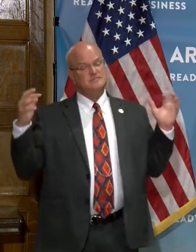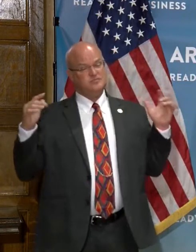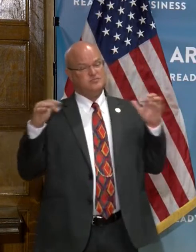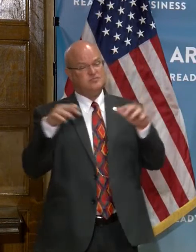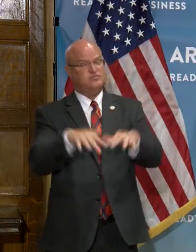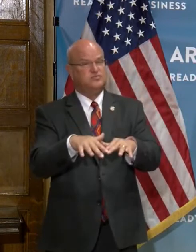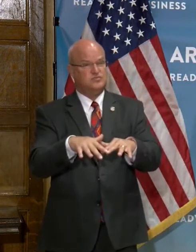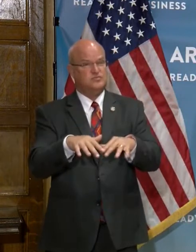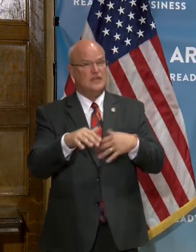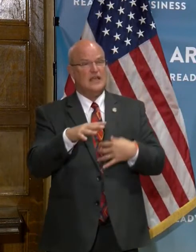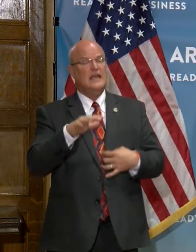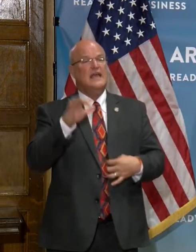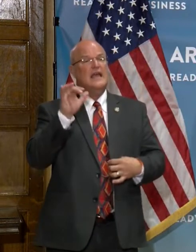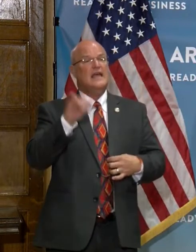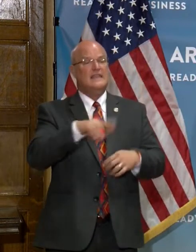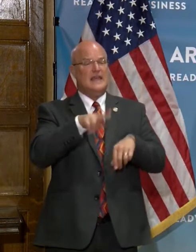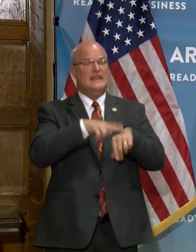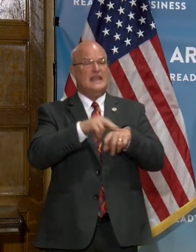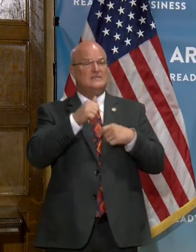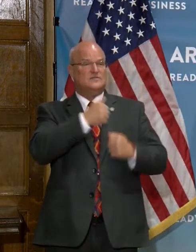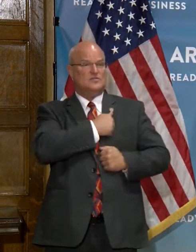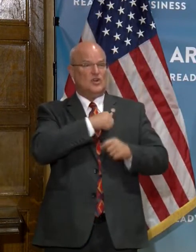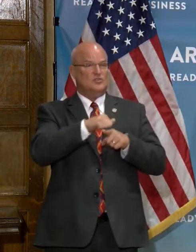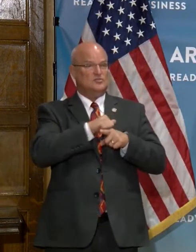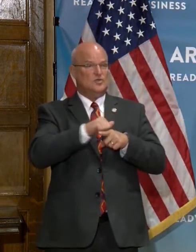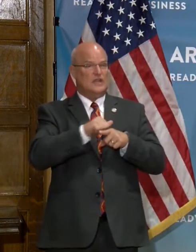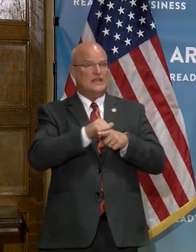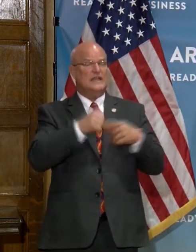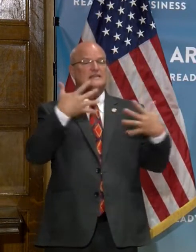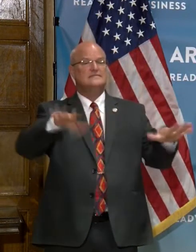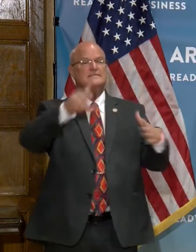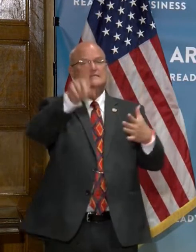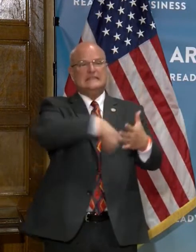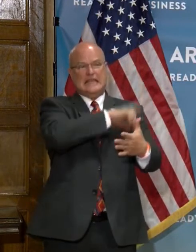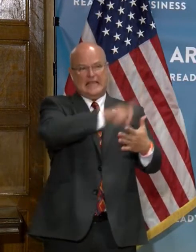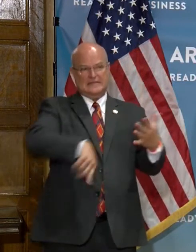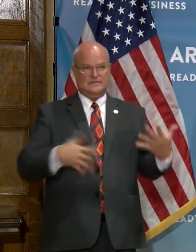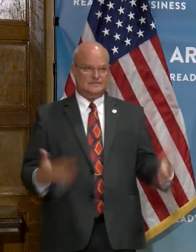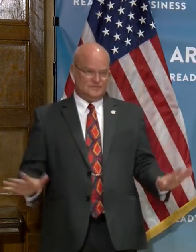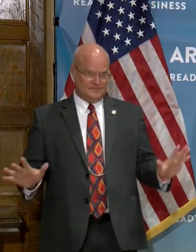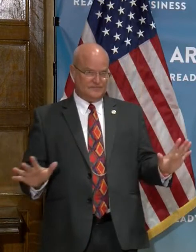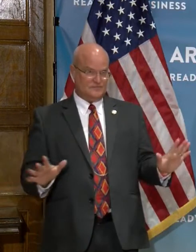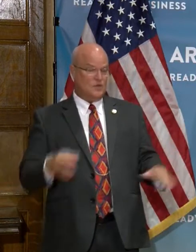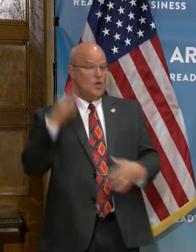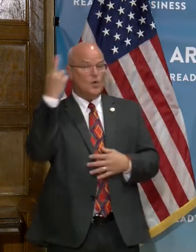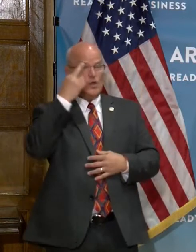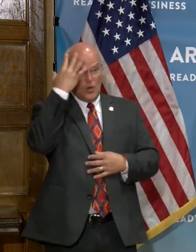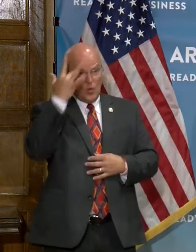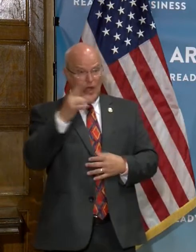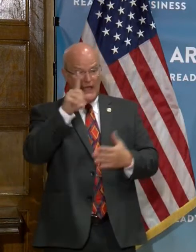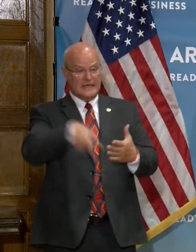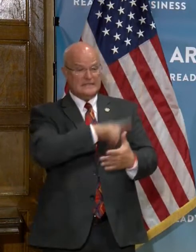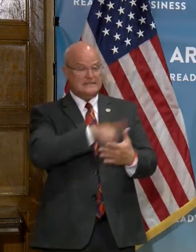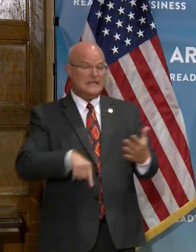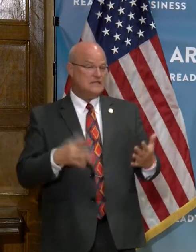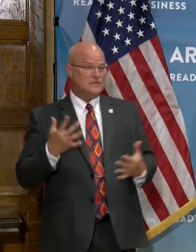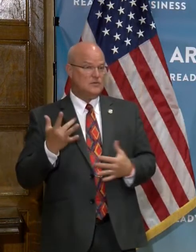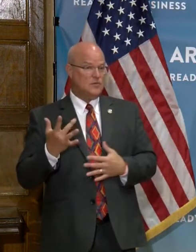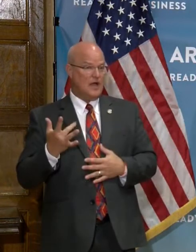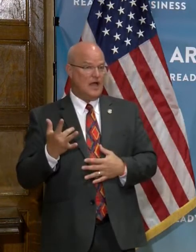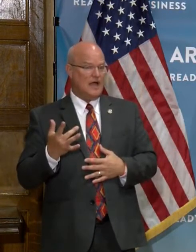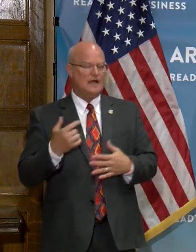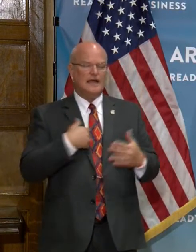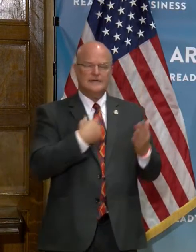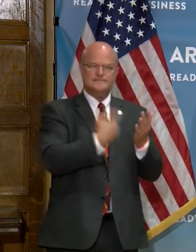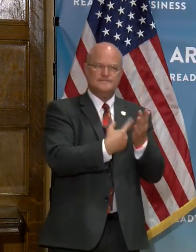and that National Guard training exercise has been canceled. The reason that has been canceled, I've